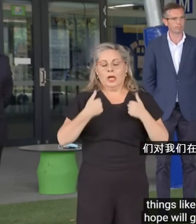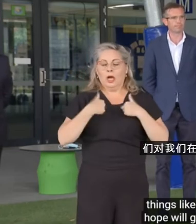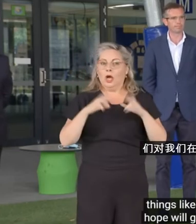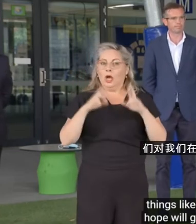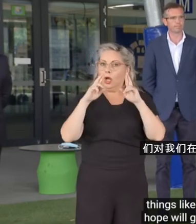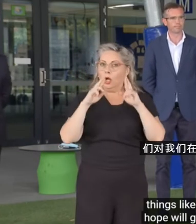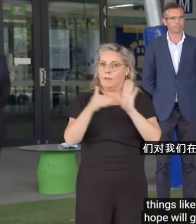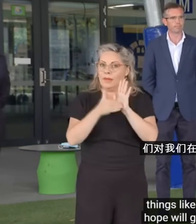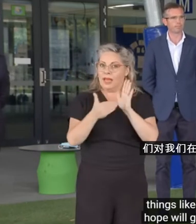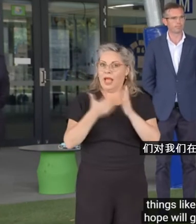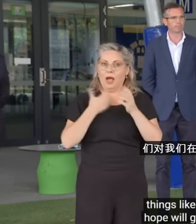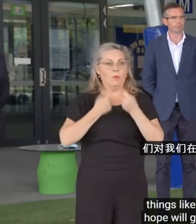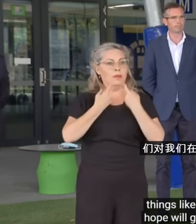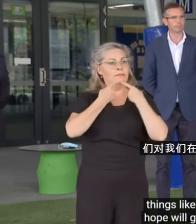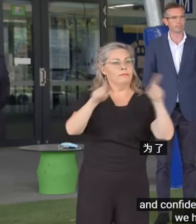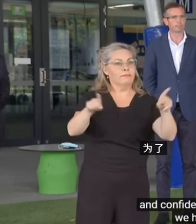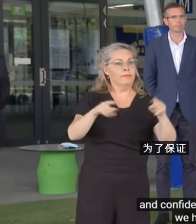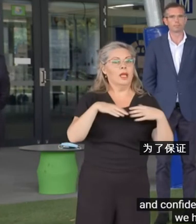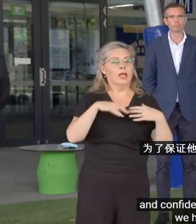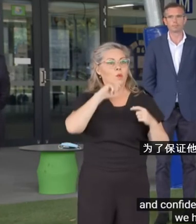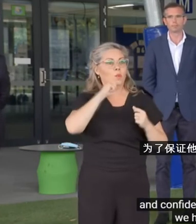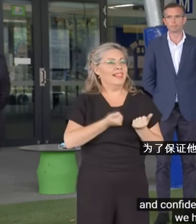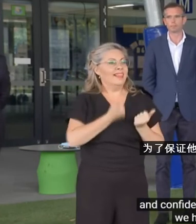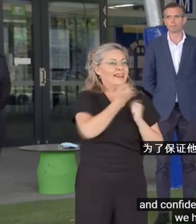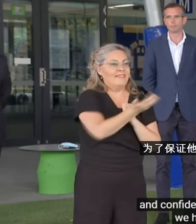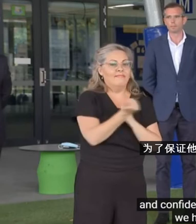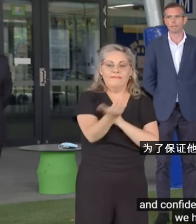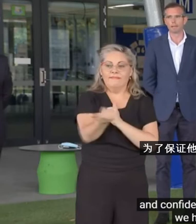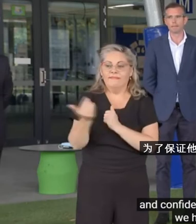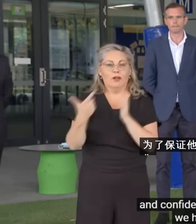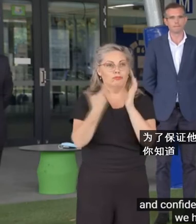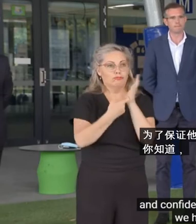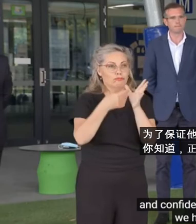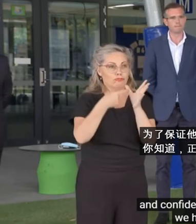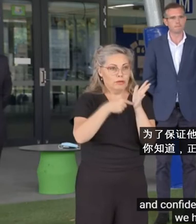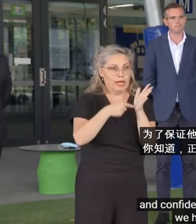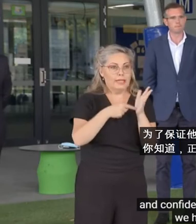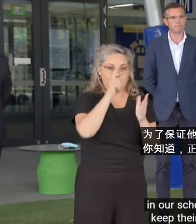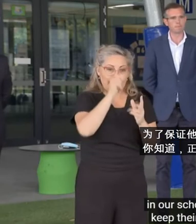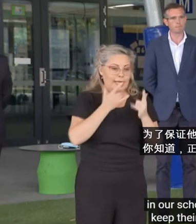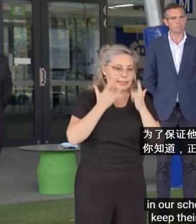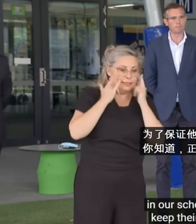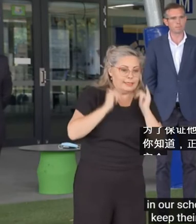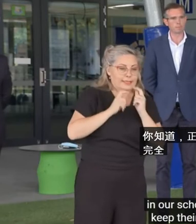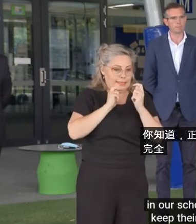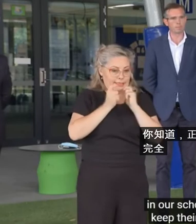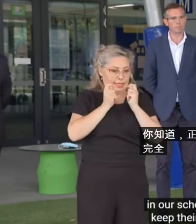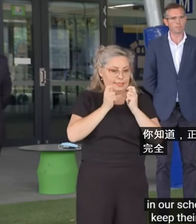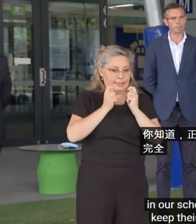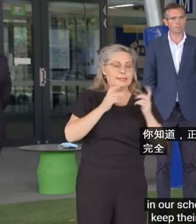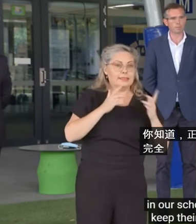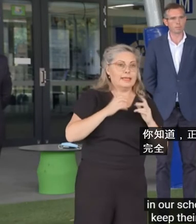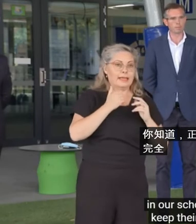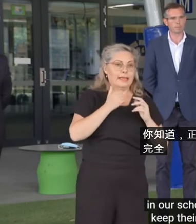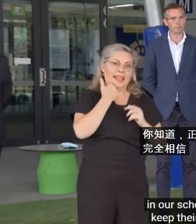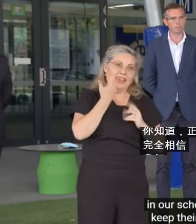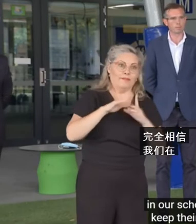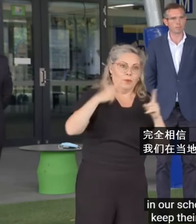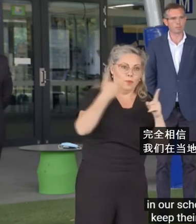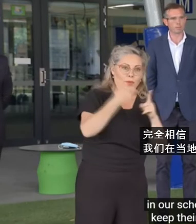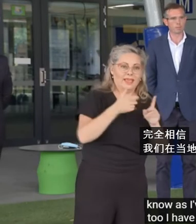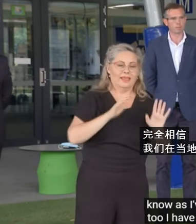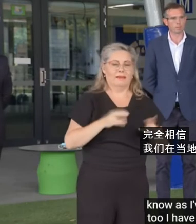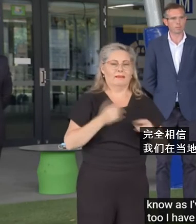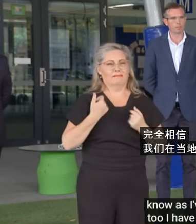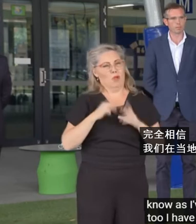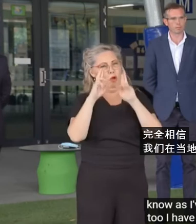in terms of what we have available in our school communities to keep their children safe. You know, as I've said, I'm a parent too. I have every faith in what we're